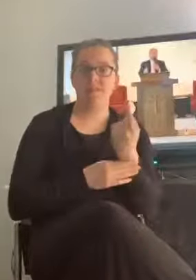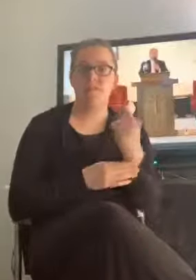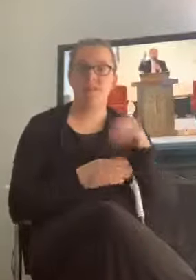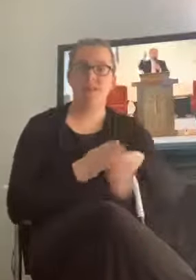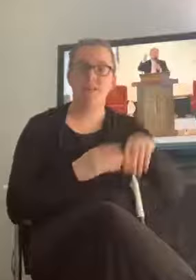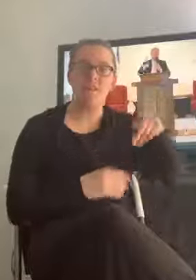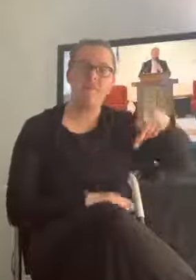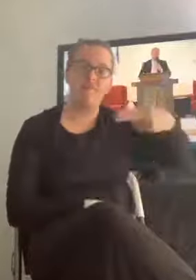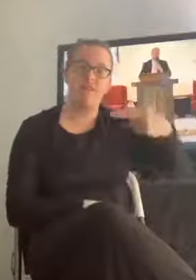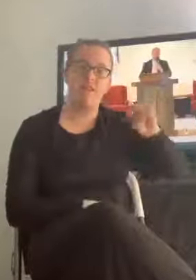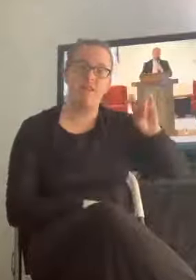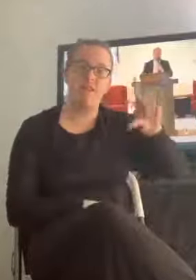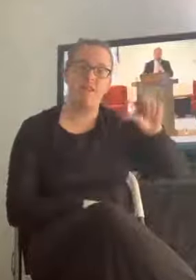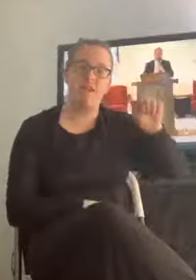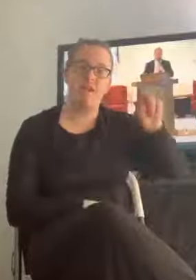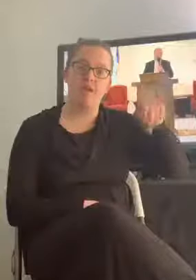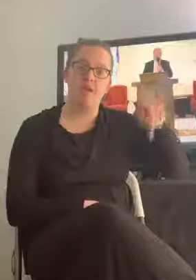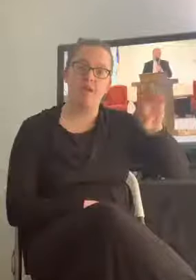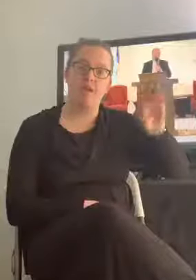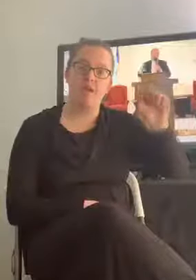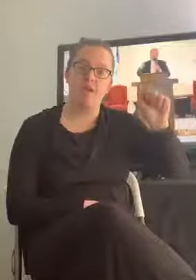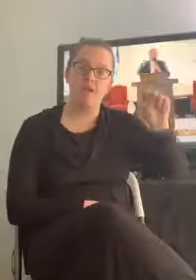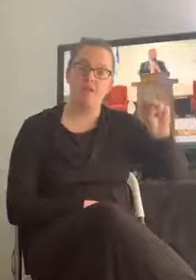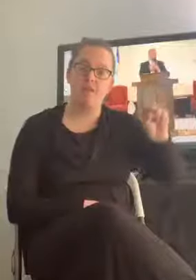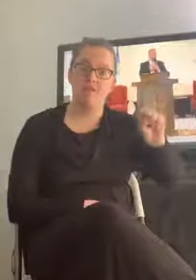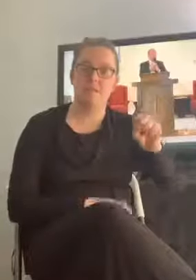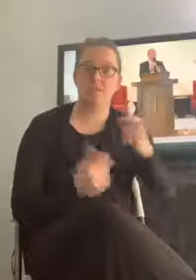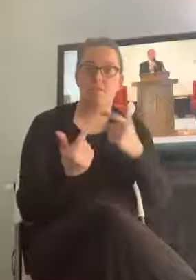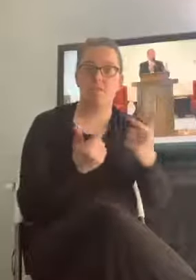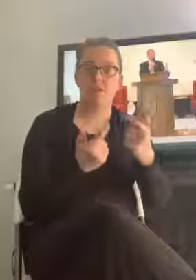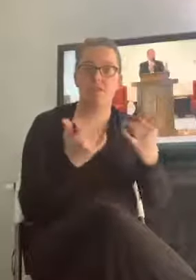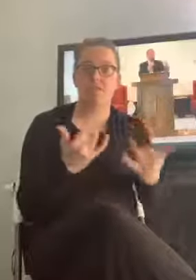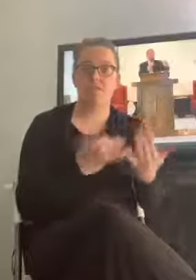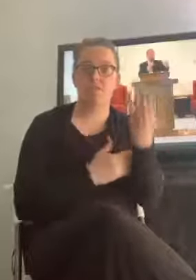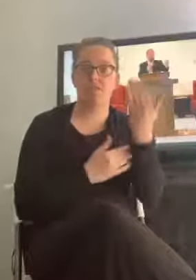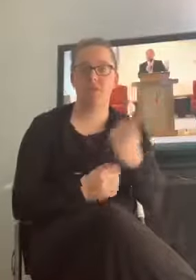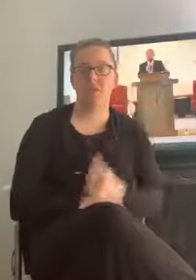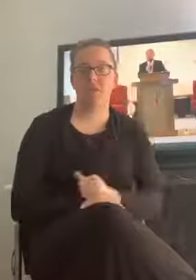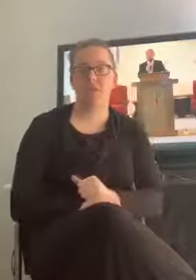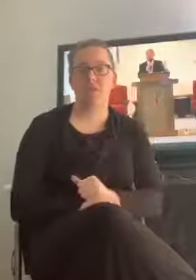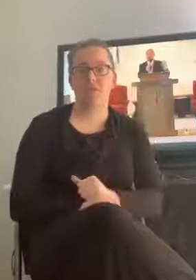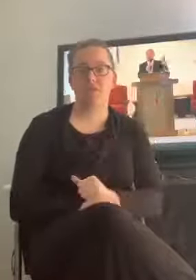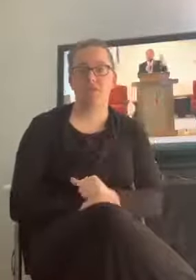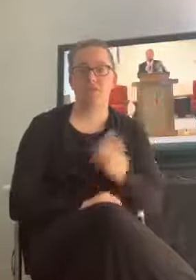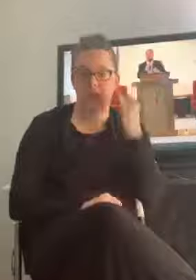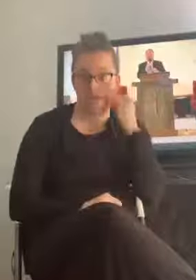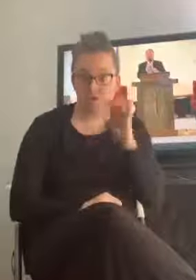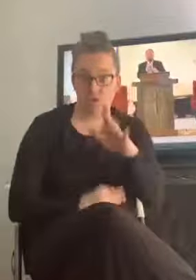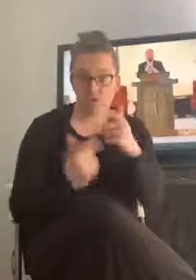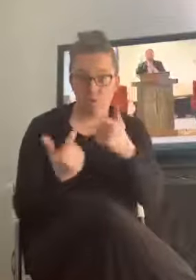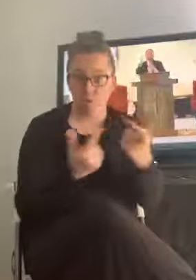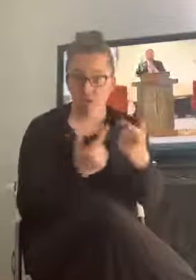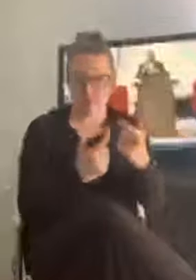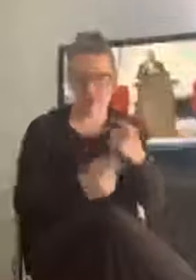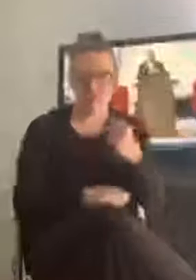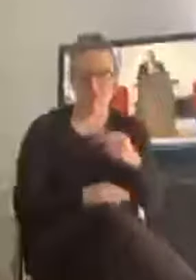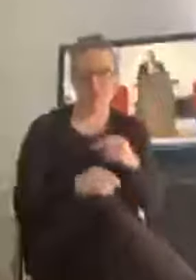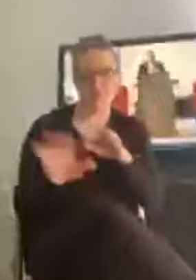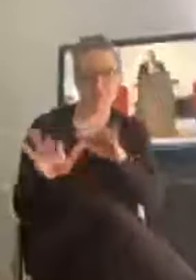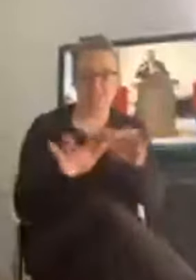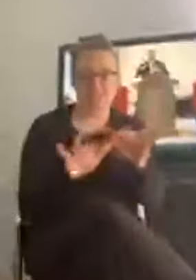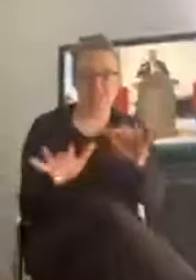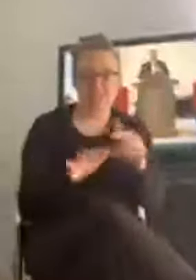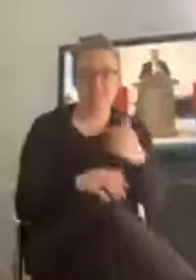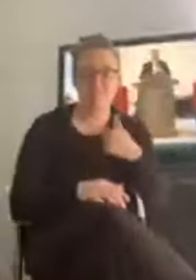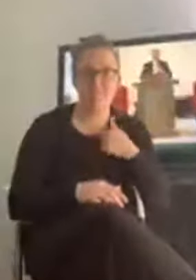this morning, so if you're there, let us know you're there. If you're watching this morning, please put "I'm watching." That way we can have access and know that you're